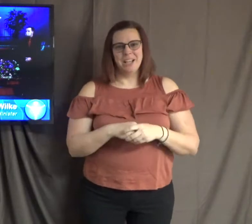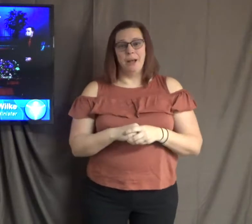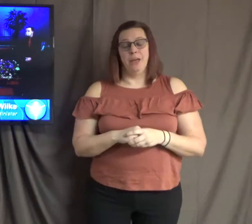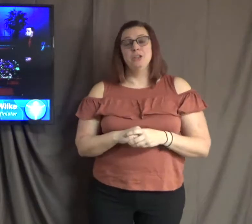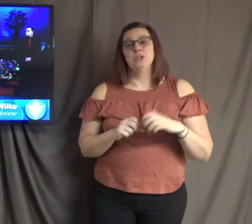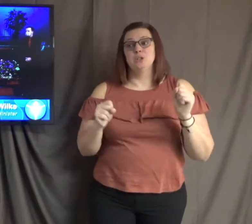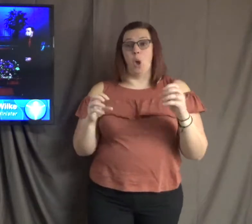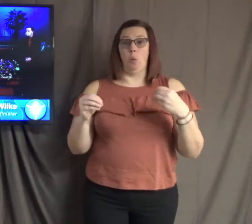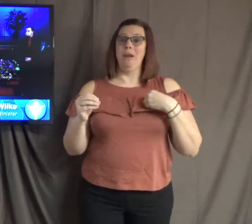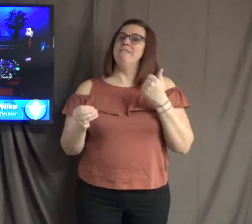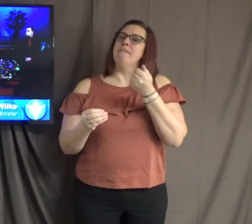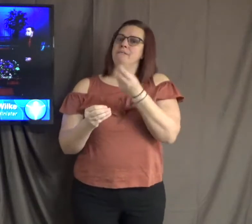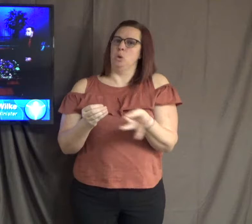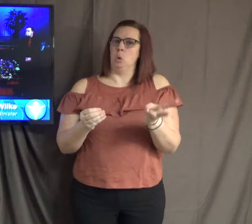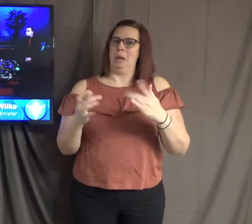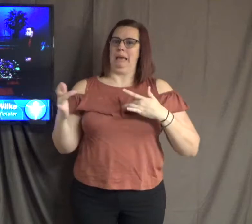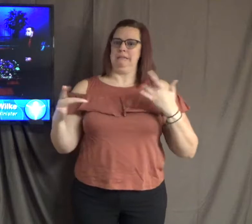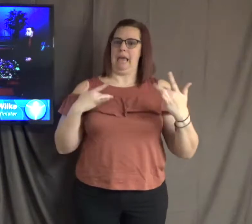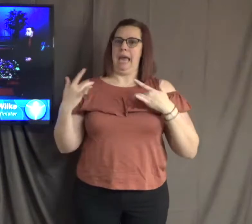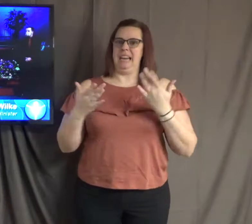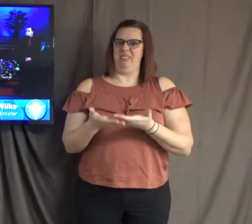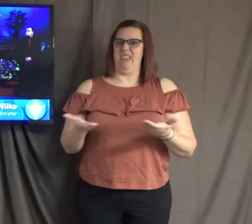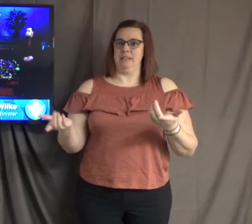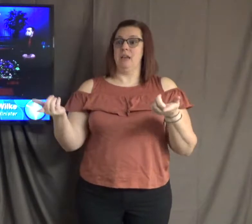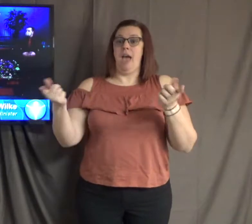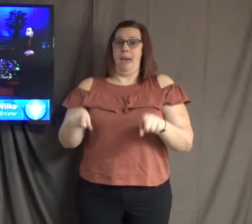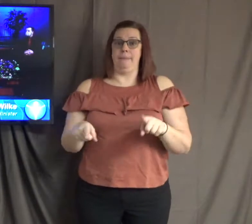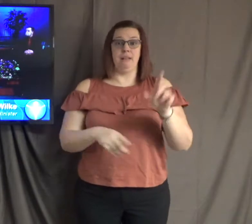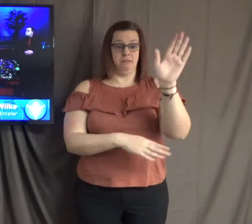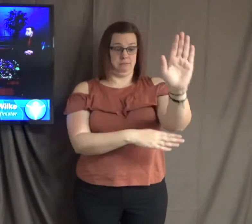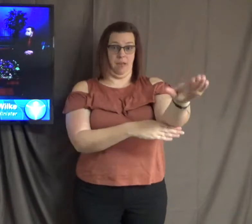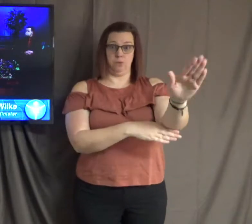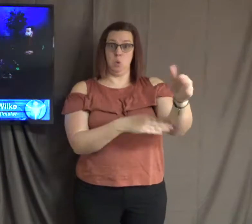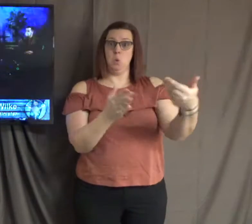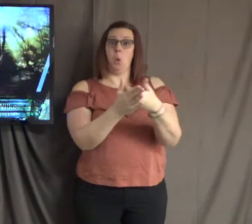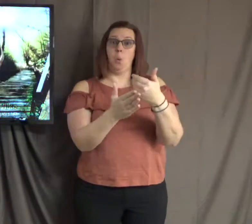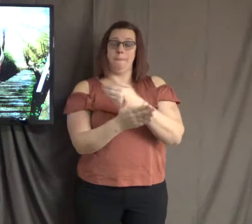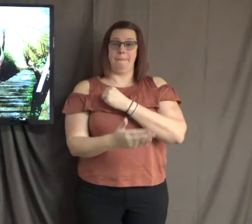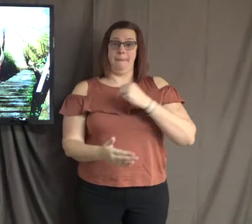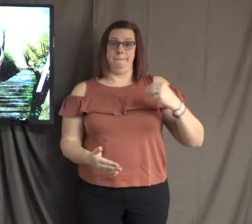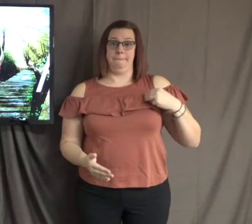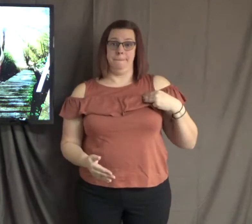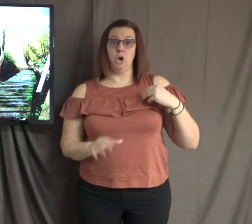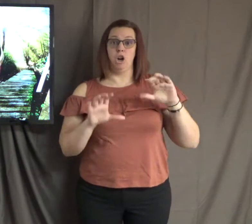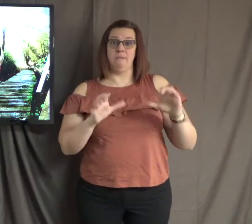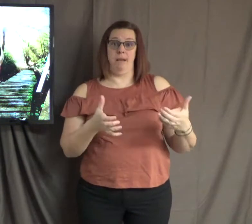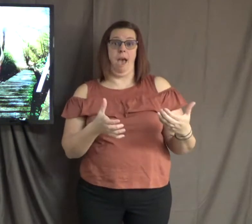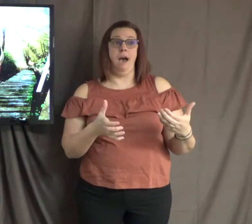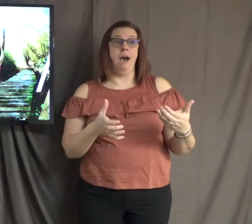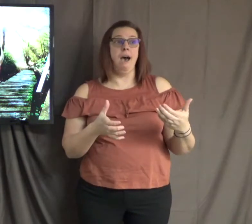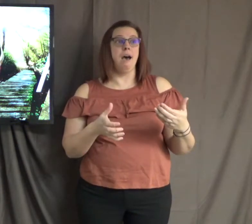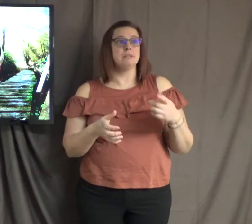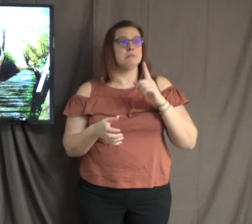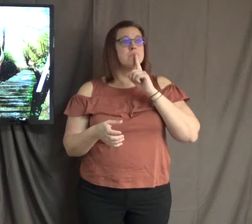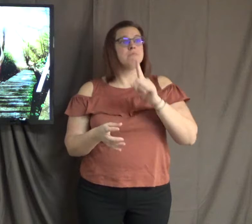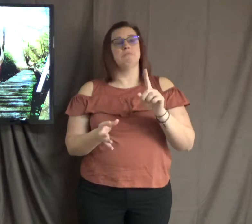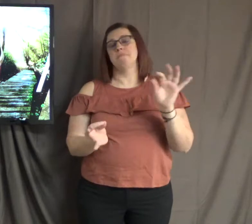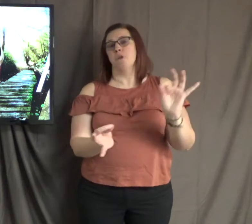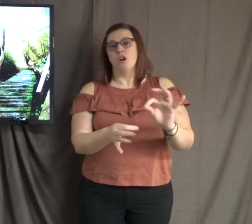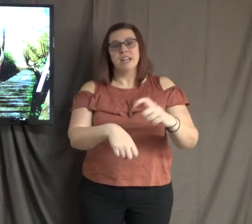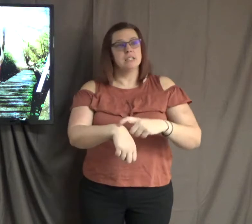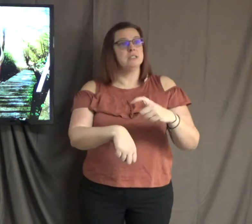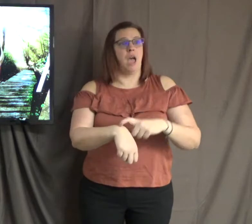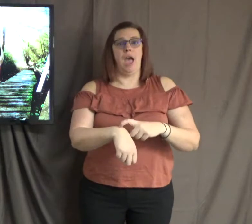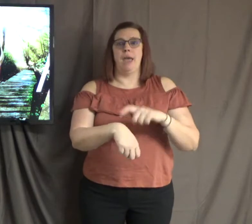couple exciting things coming up. This afternoon is a new member class with Reverend Zamira, and it's a perfect time to